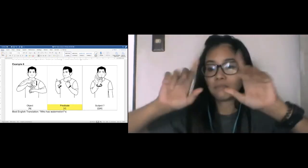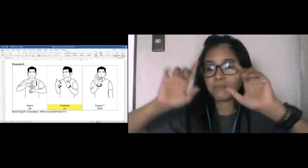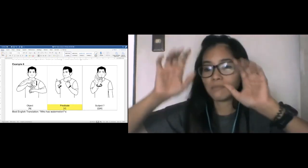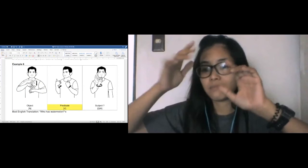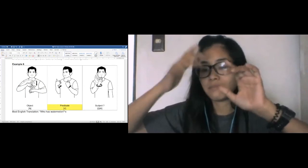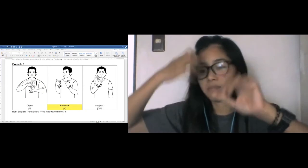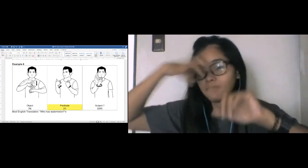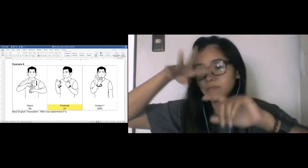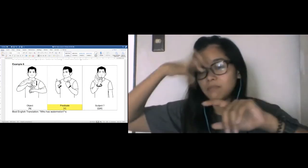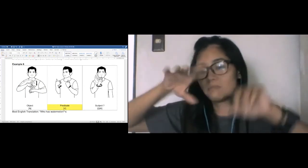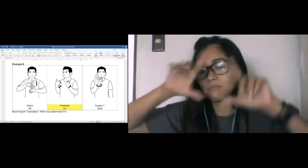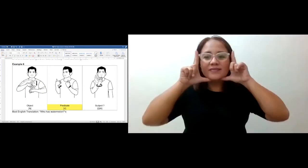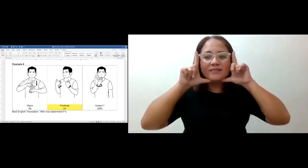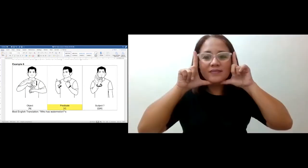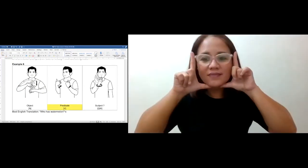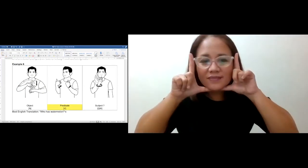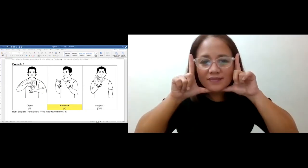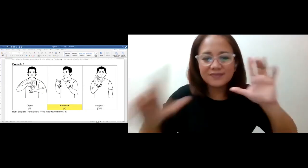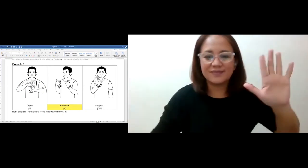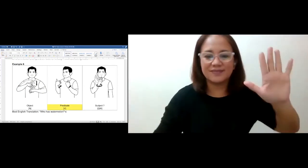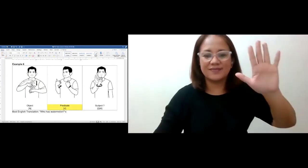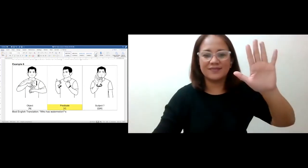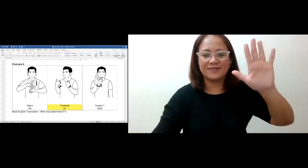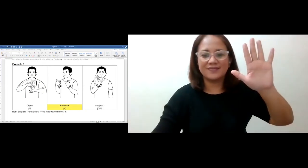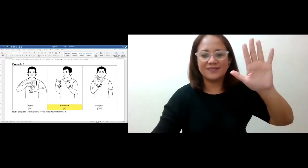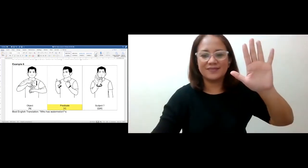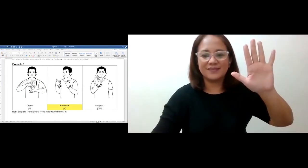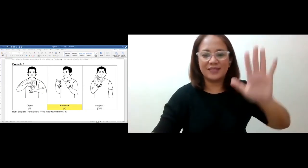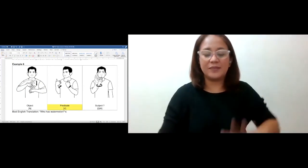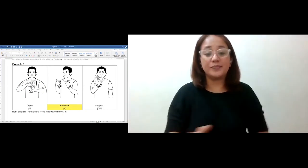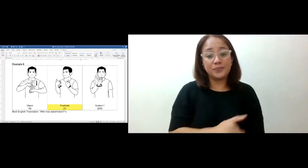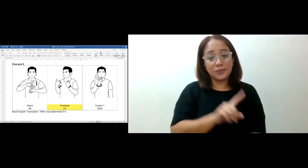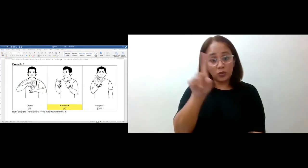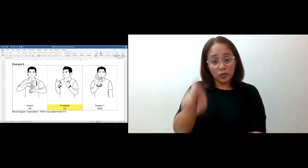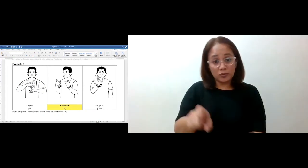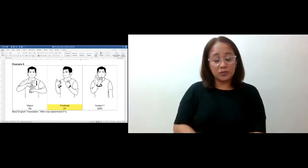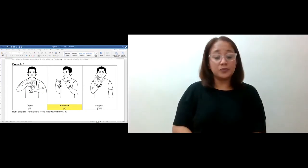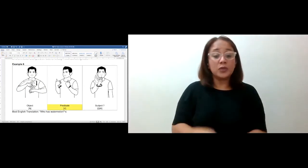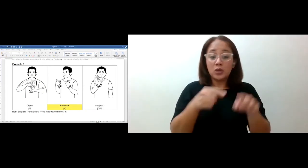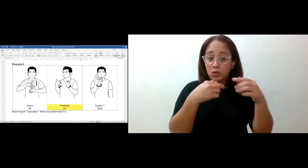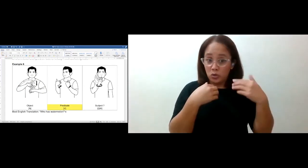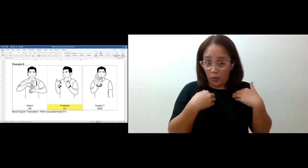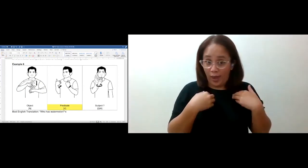Sorry, we'll do spotlight. One moment, spotlight. Okay, Amber, please again.